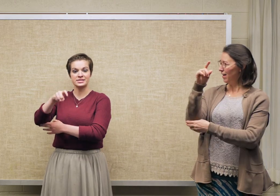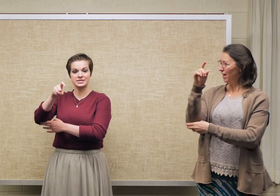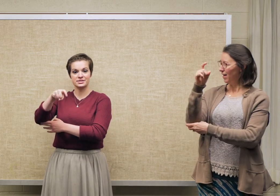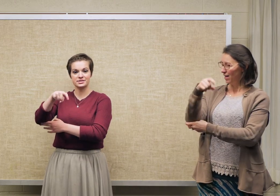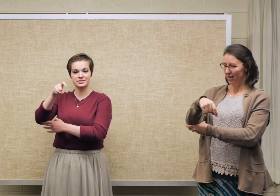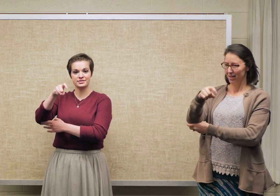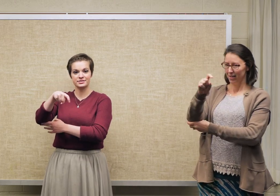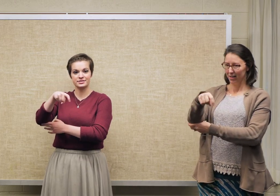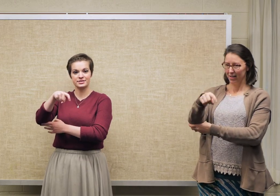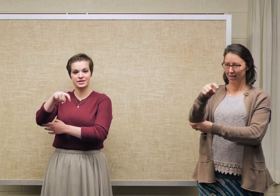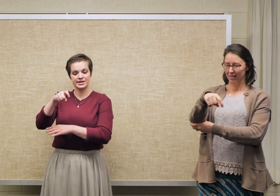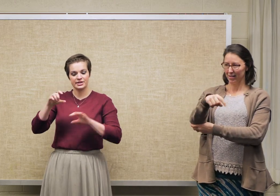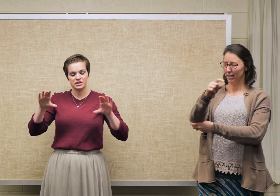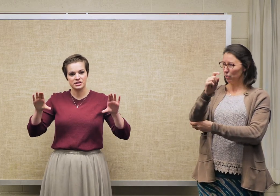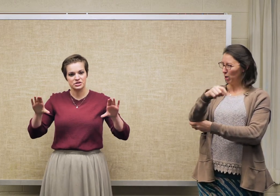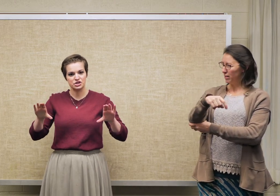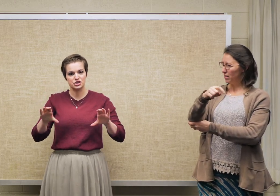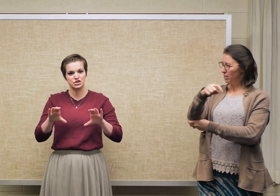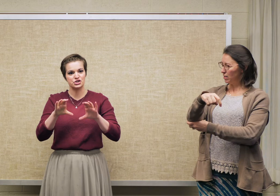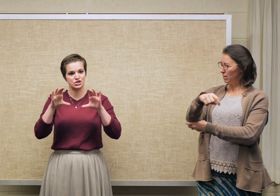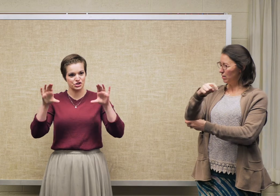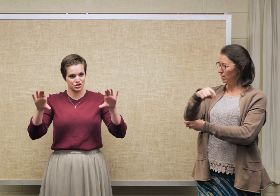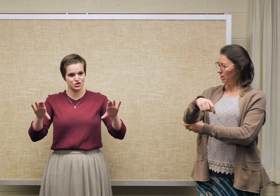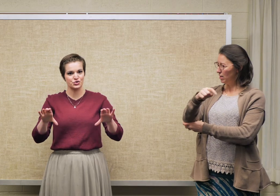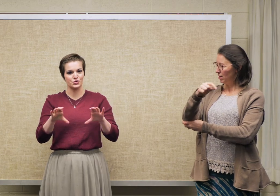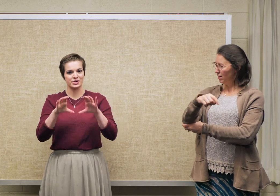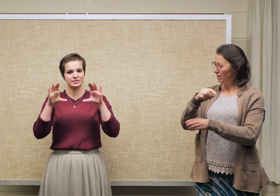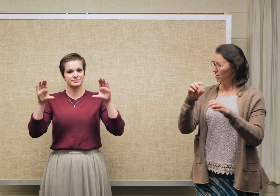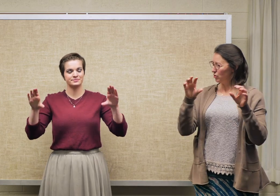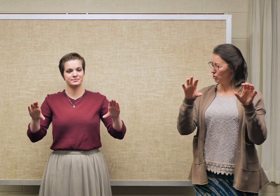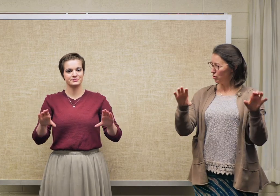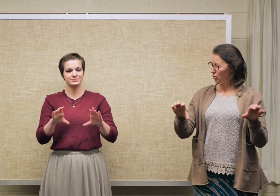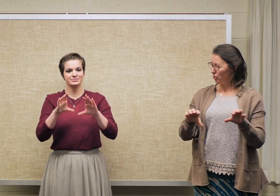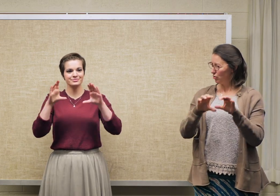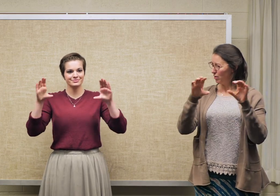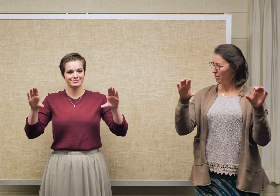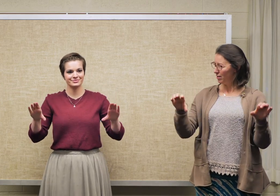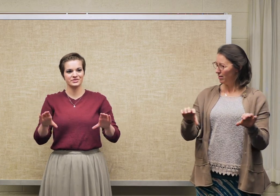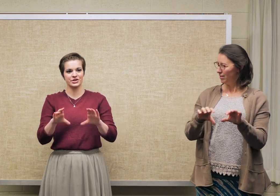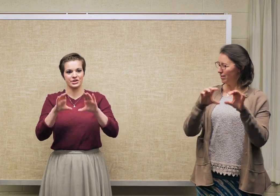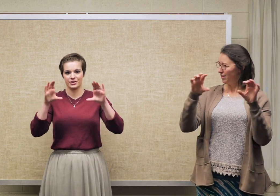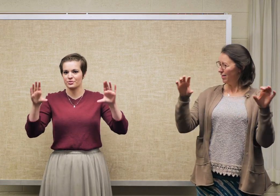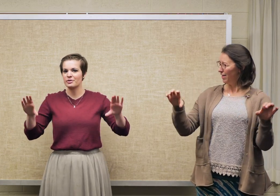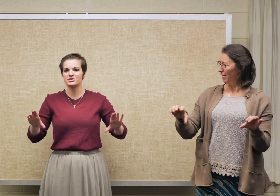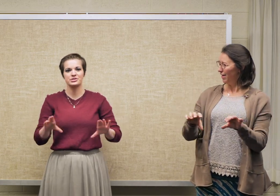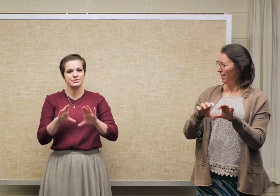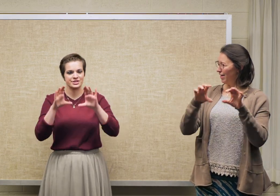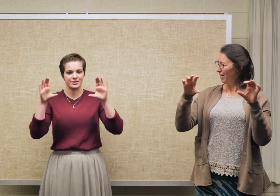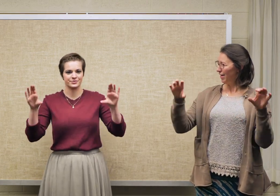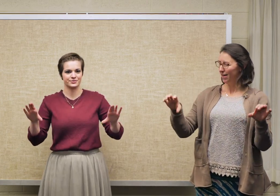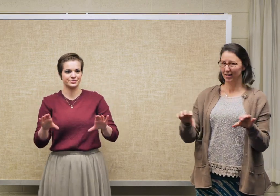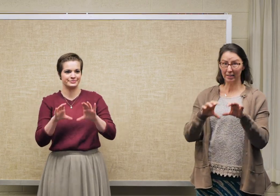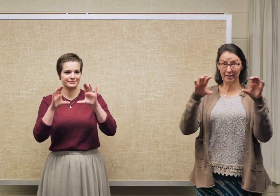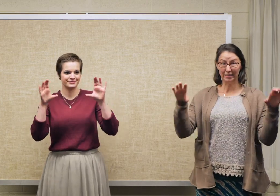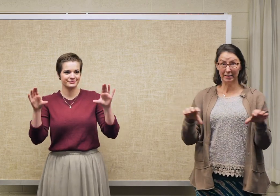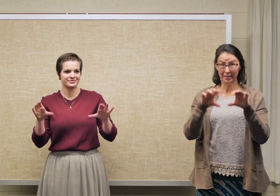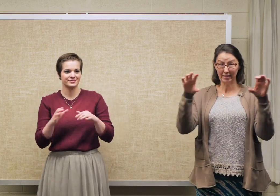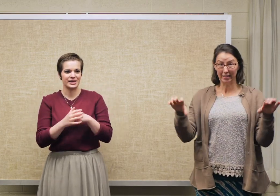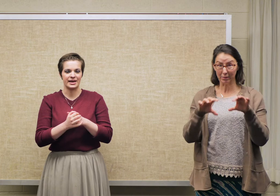must. It's like you're planting a seed. Do. Do. You're going to go out and do stuff. Okay. Get